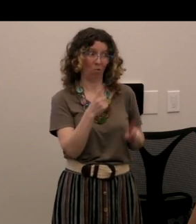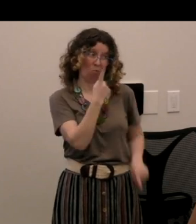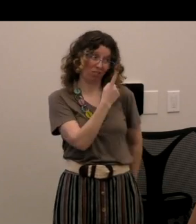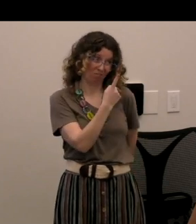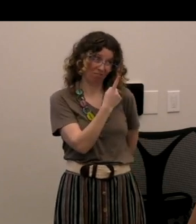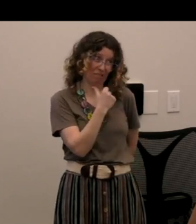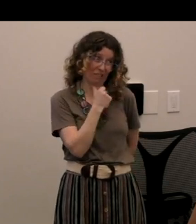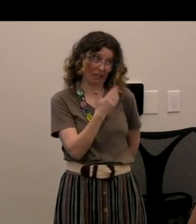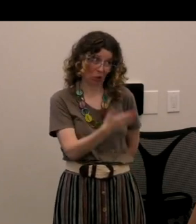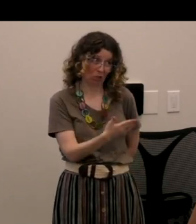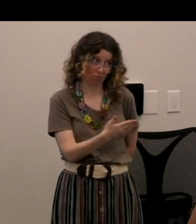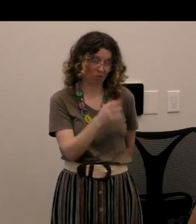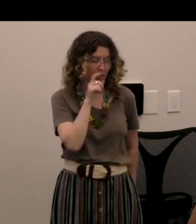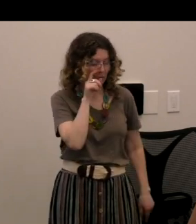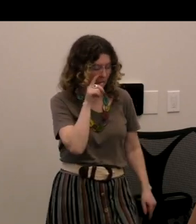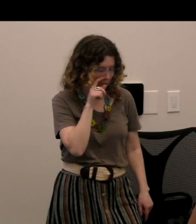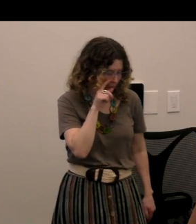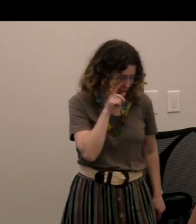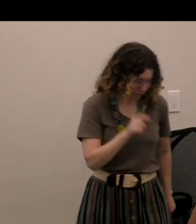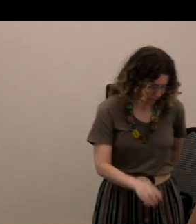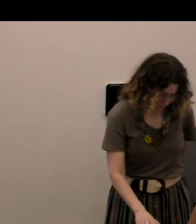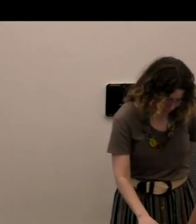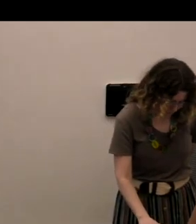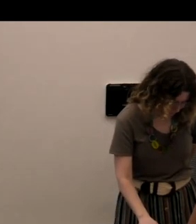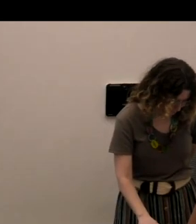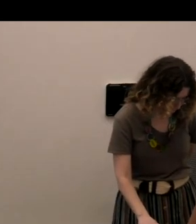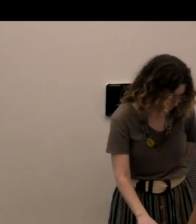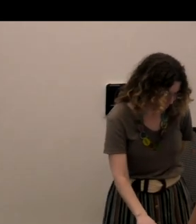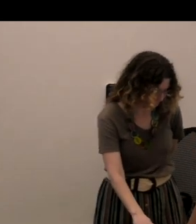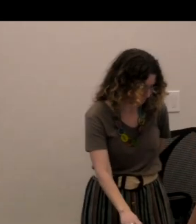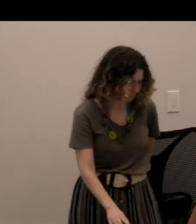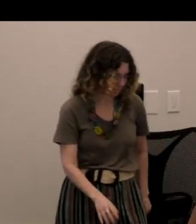many faculty? I don't know, but there's only one, and that's not good.